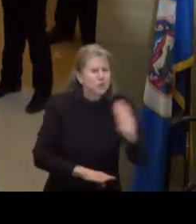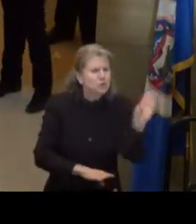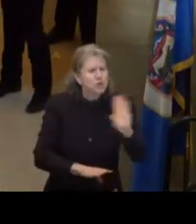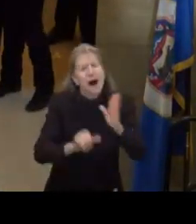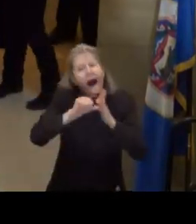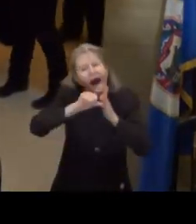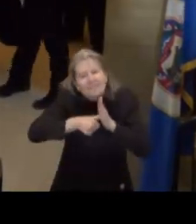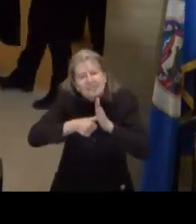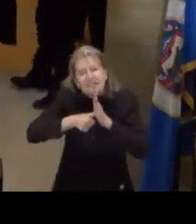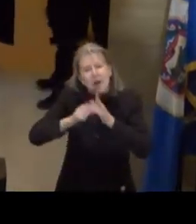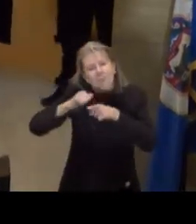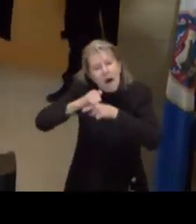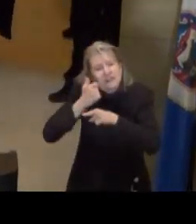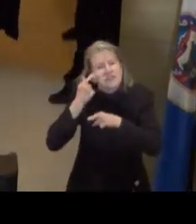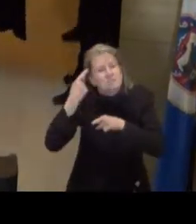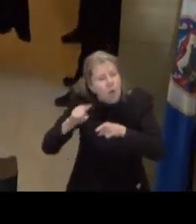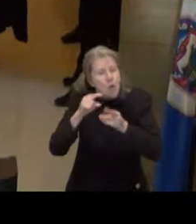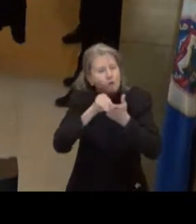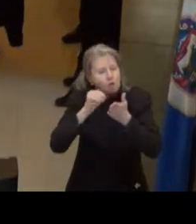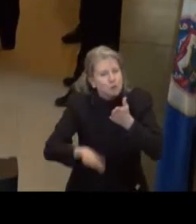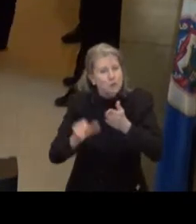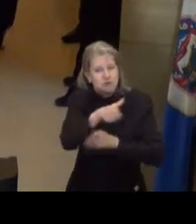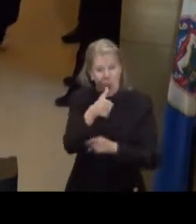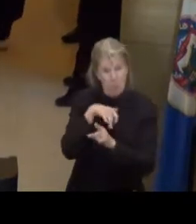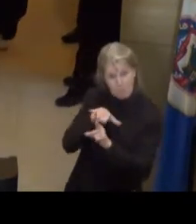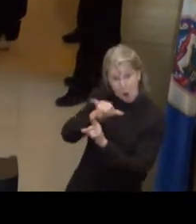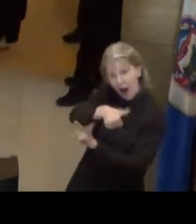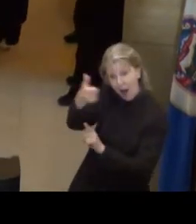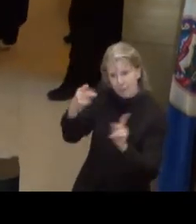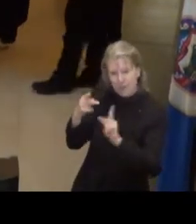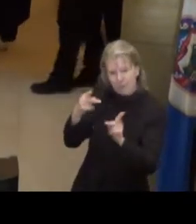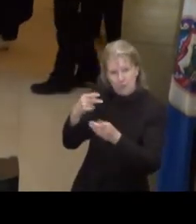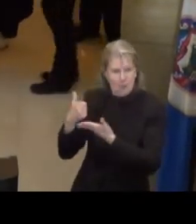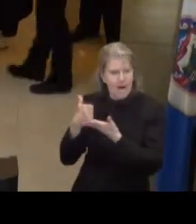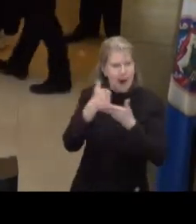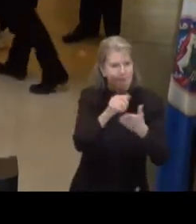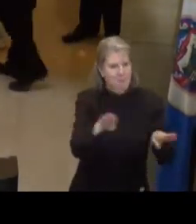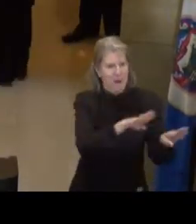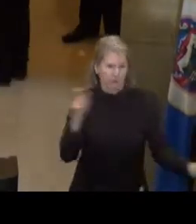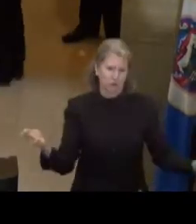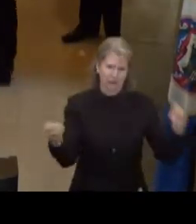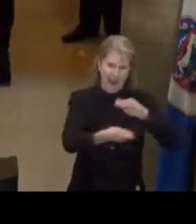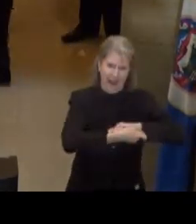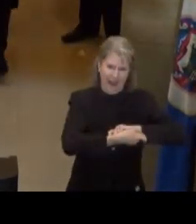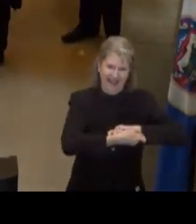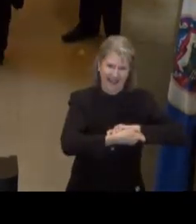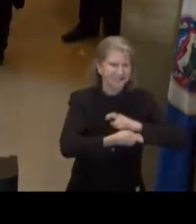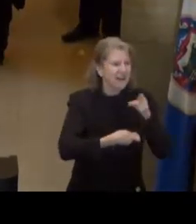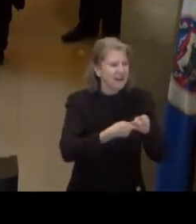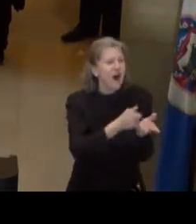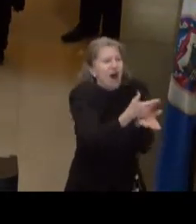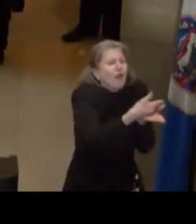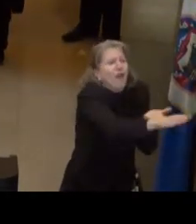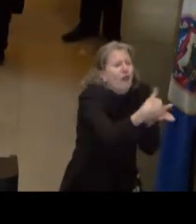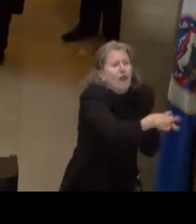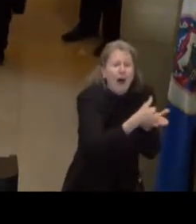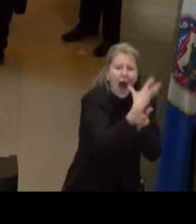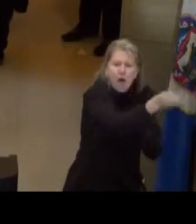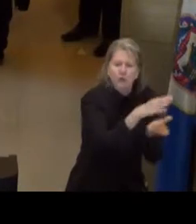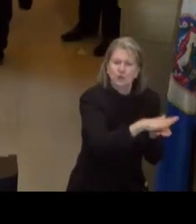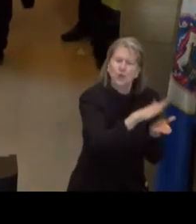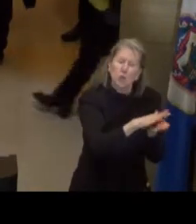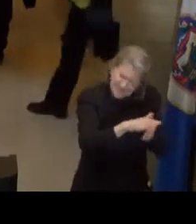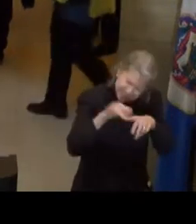emphasizes practices for kids who bully others to help them change their behavior and not push them out of school, but keep them